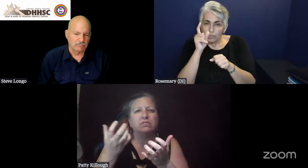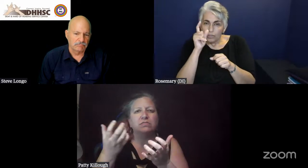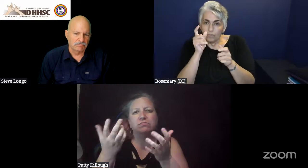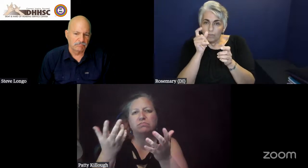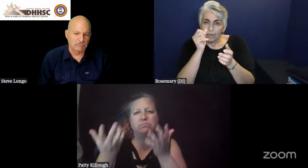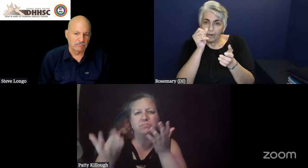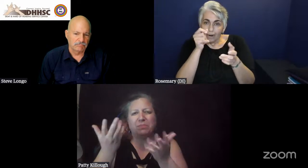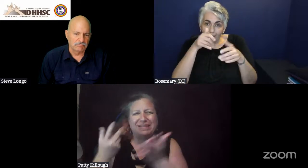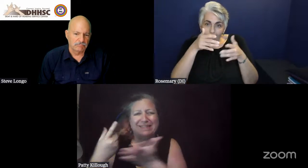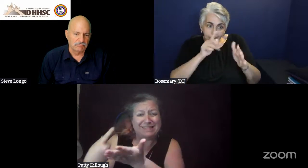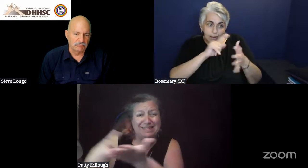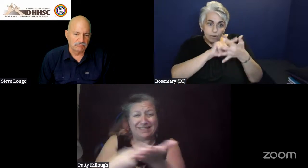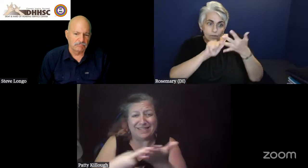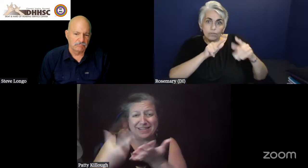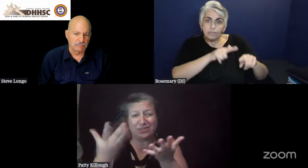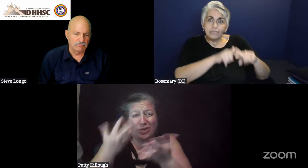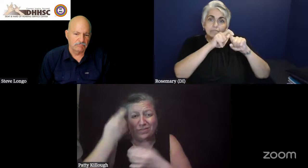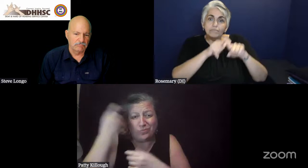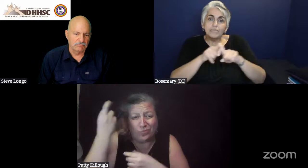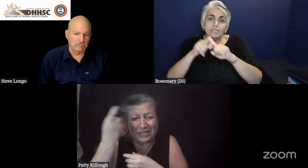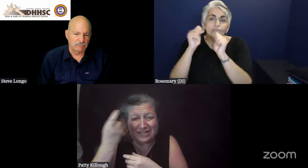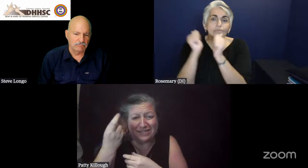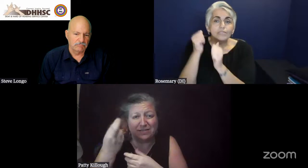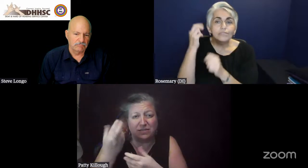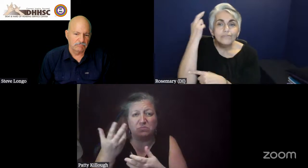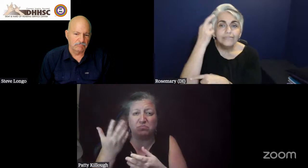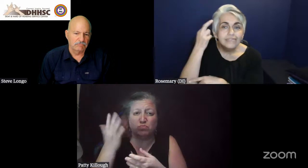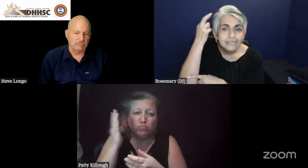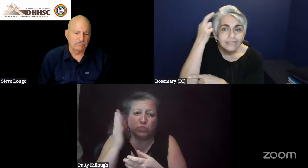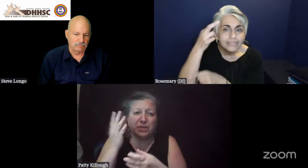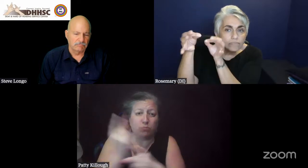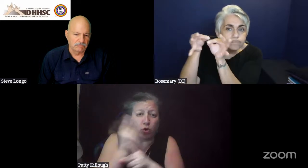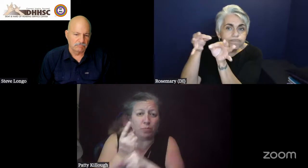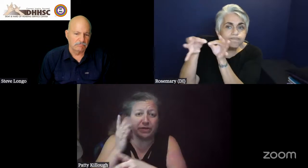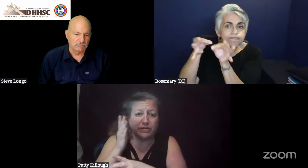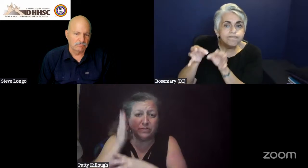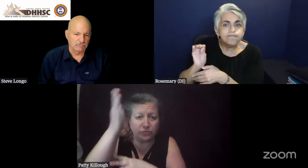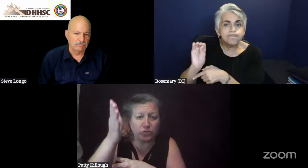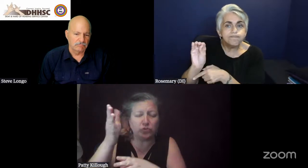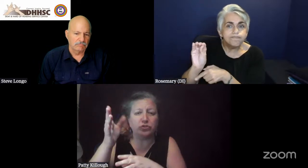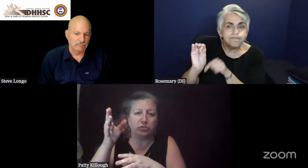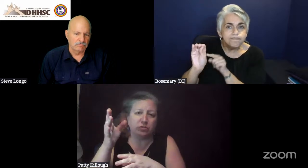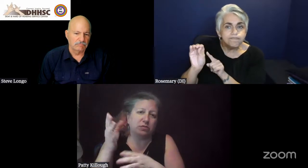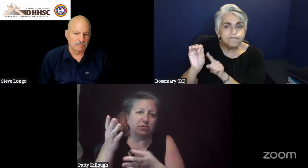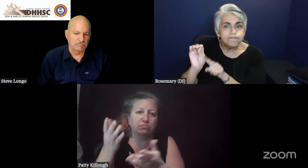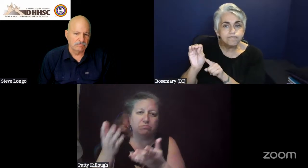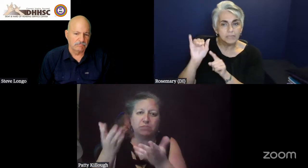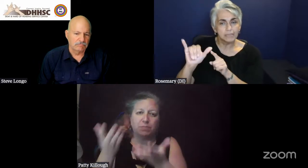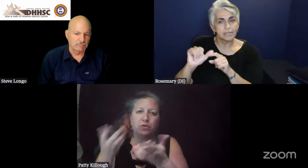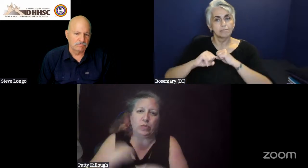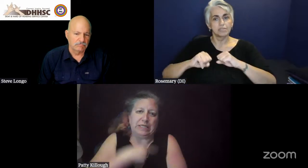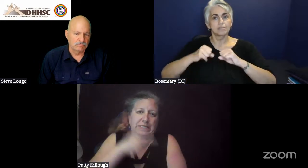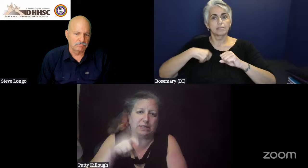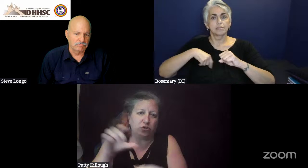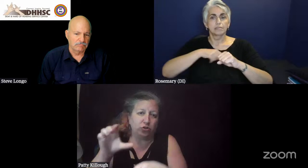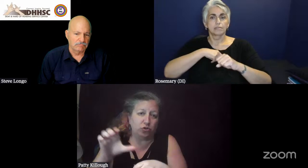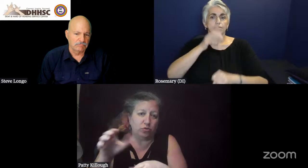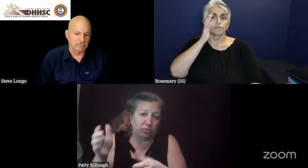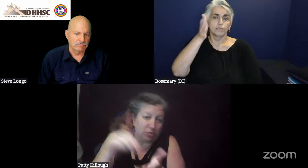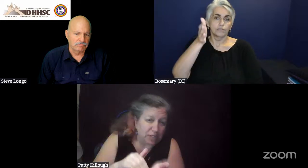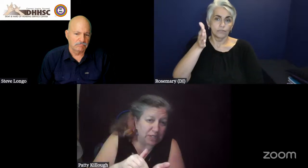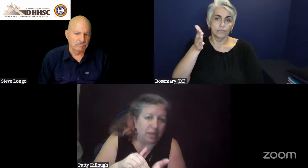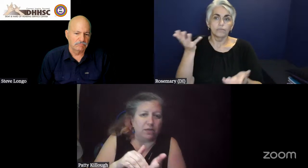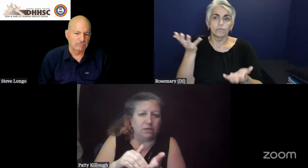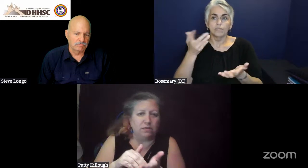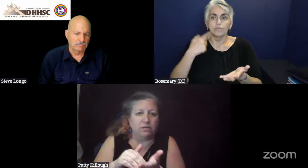think I remember that there was a warning about this, but maybe we could discuss the reasons that would be appropriate in the future,